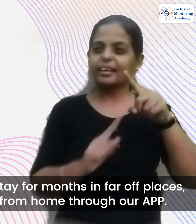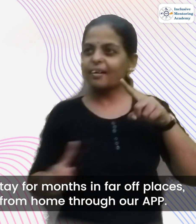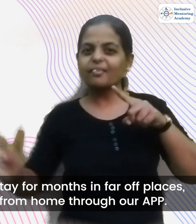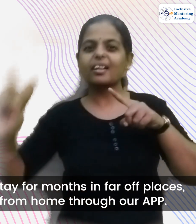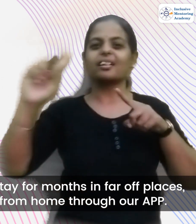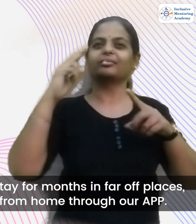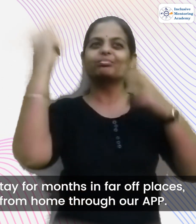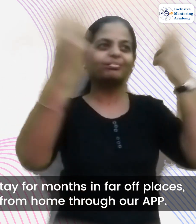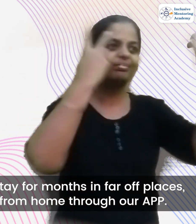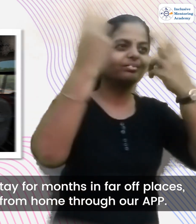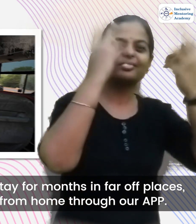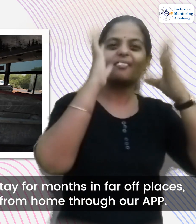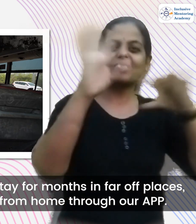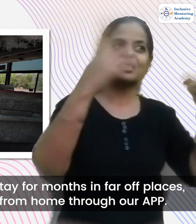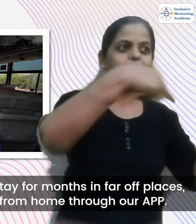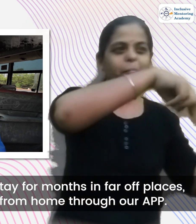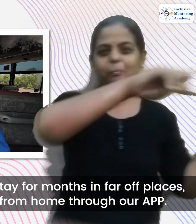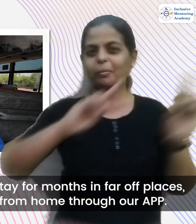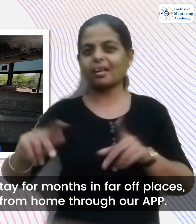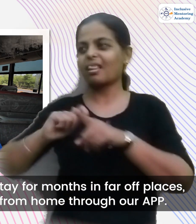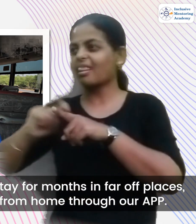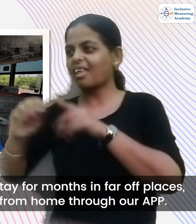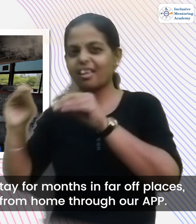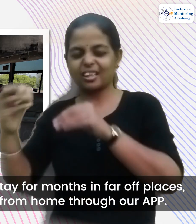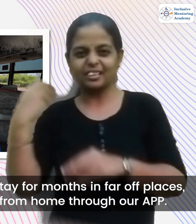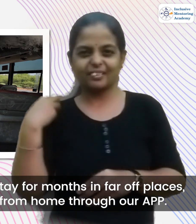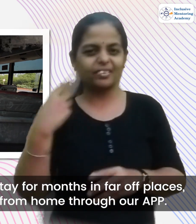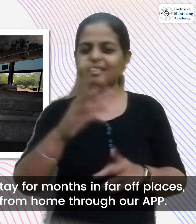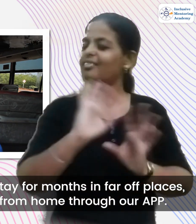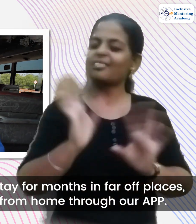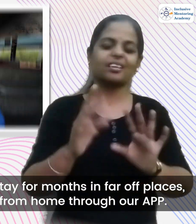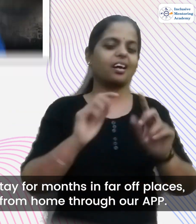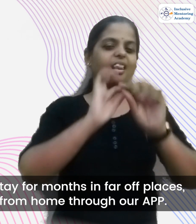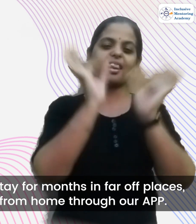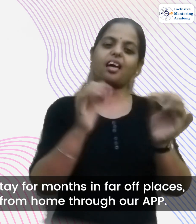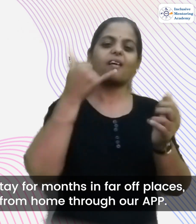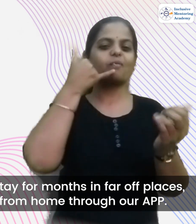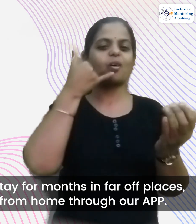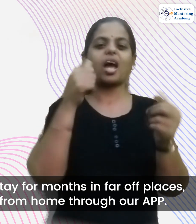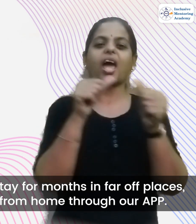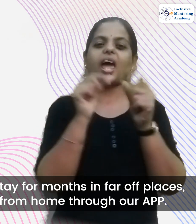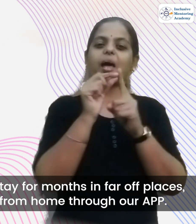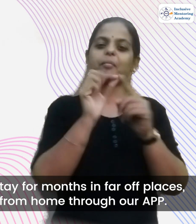No need to travel far, no need to stay for months in far-off places. You can access all the courses from home through our app.